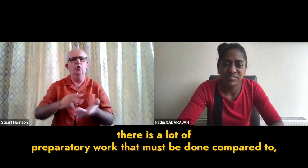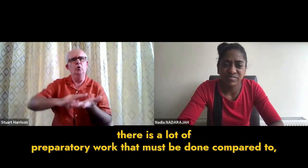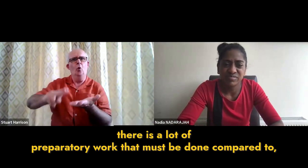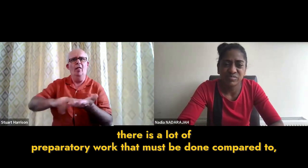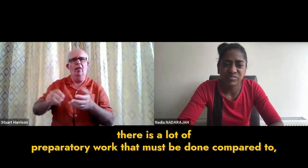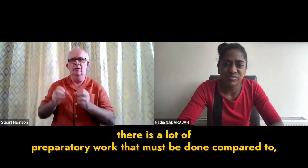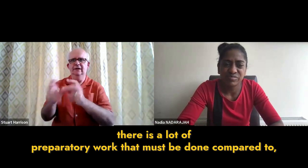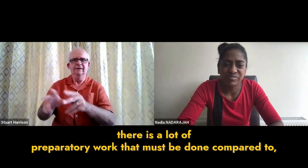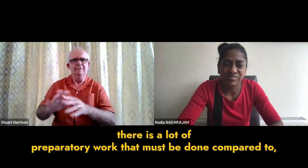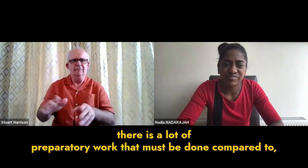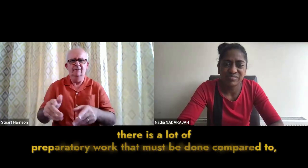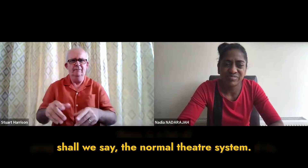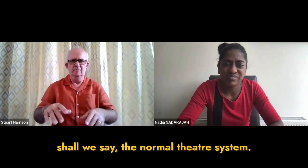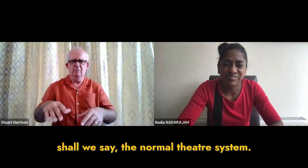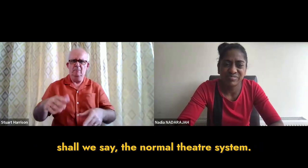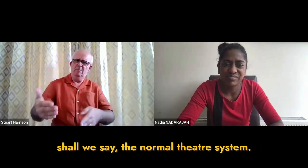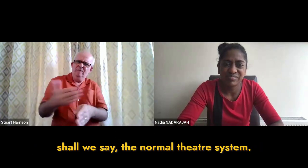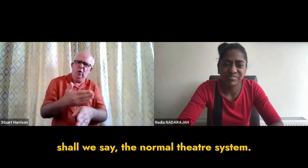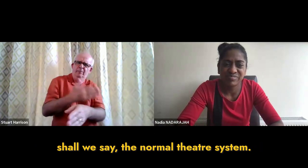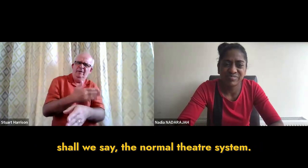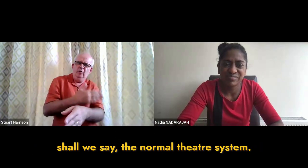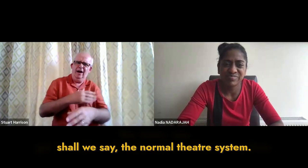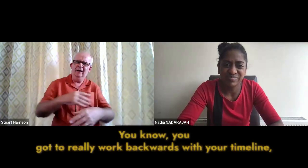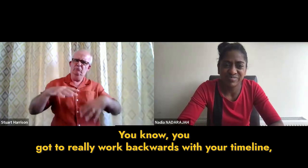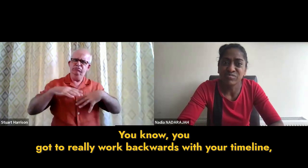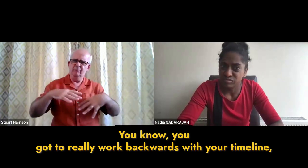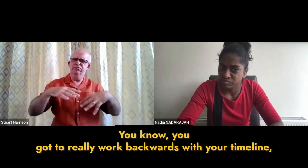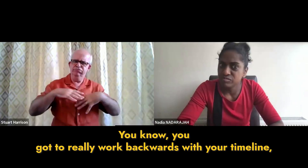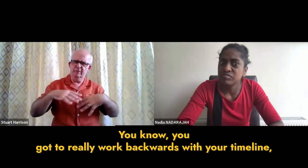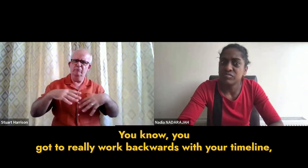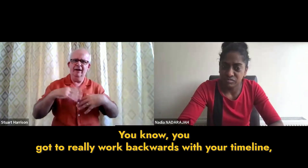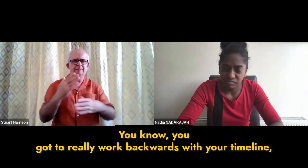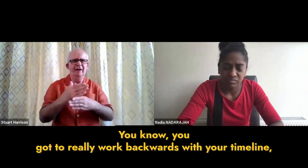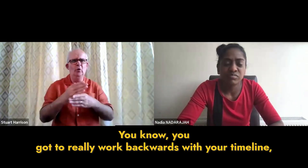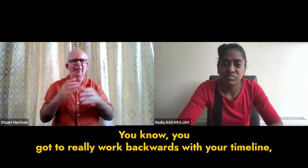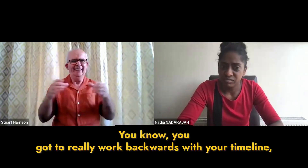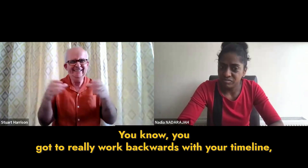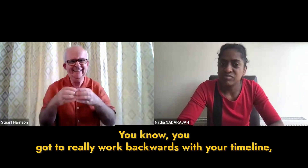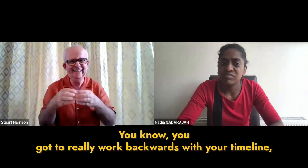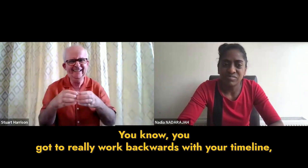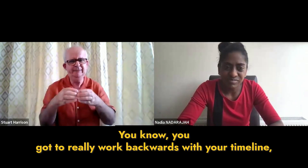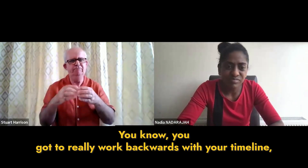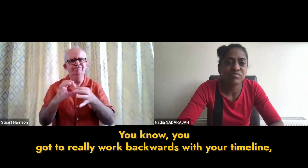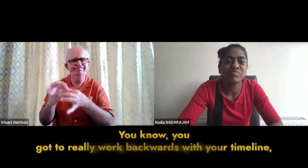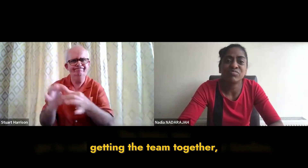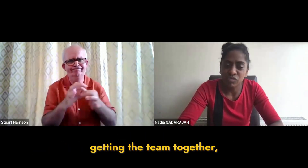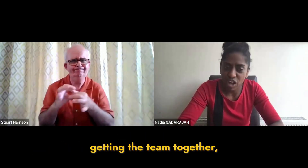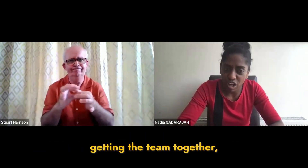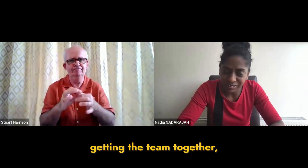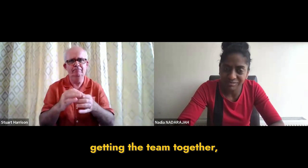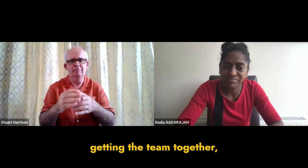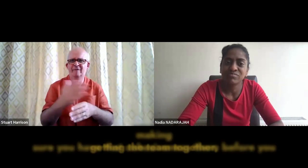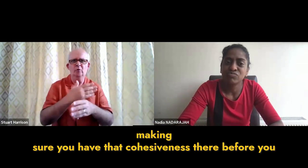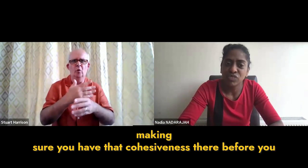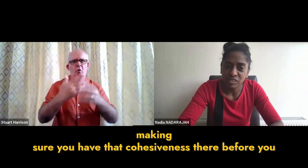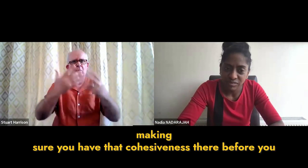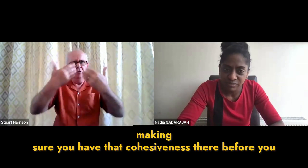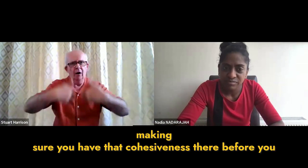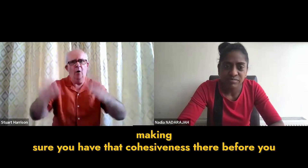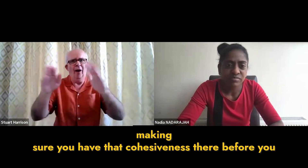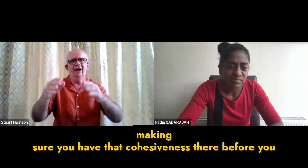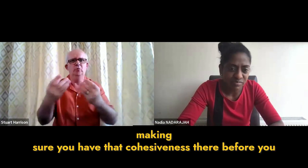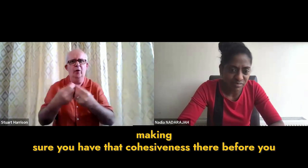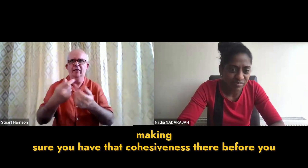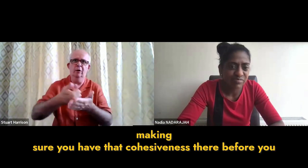done compared to, shall we say, the normal system. You got to really work backwards with your timeline, getting the team together, making sure you have